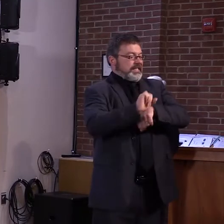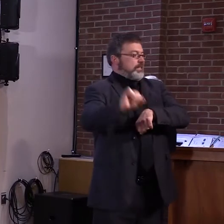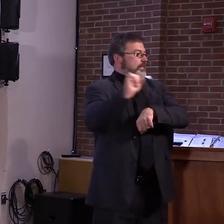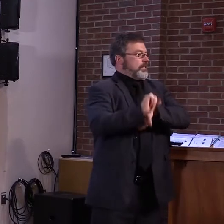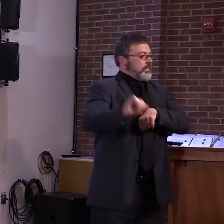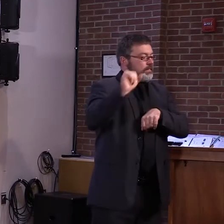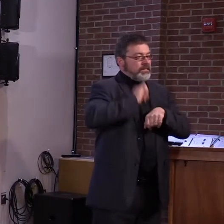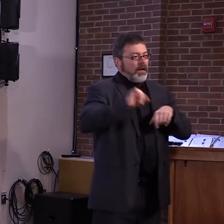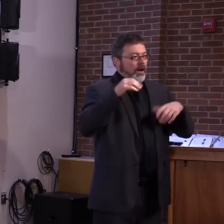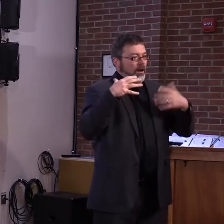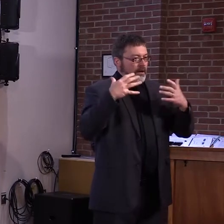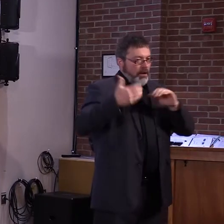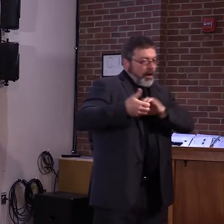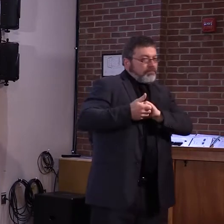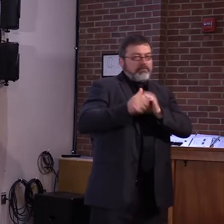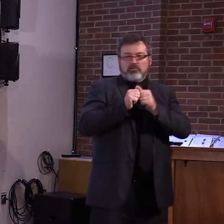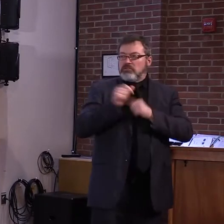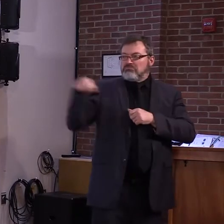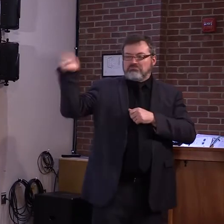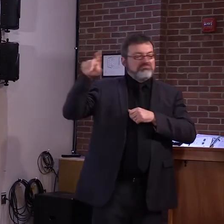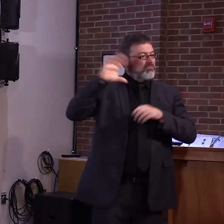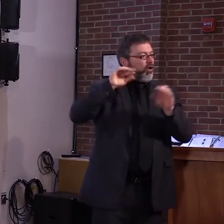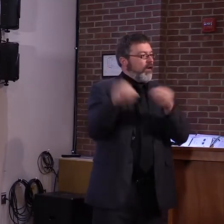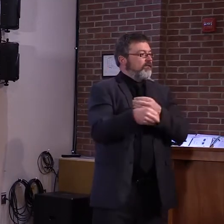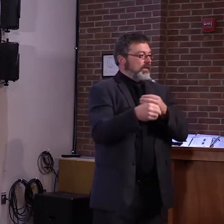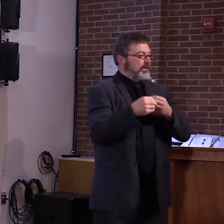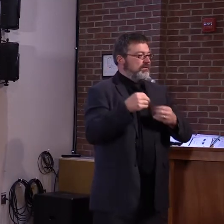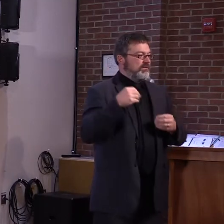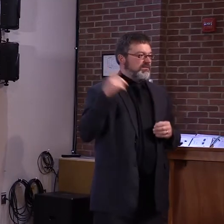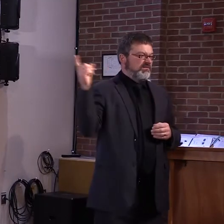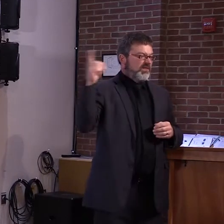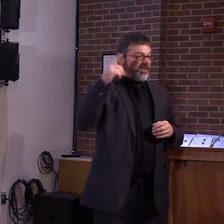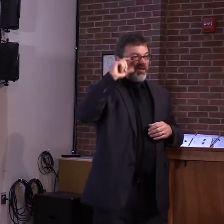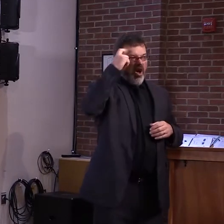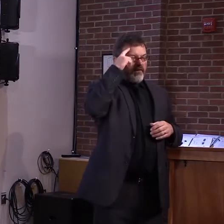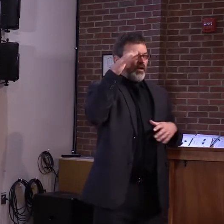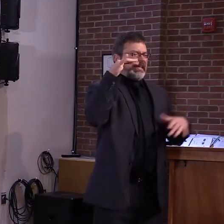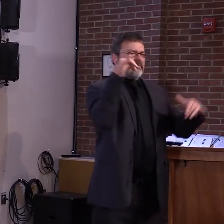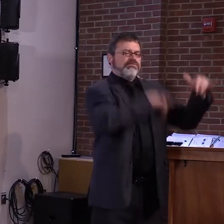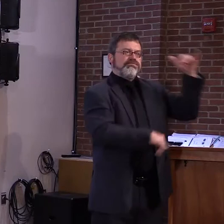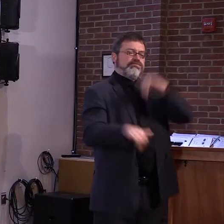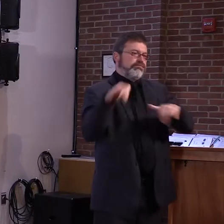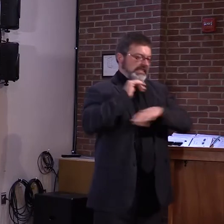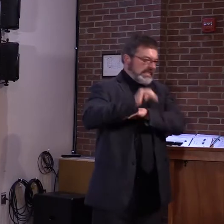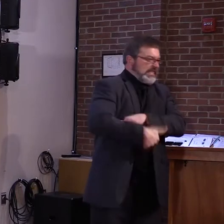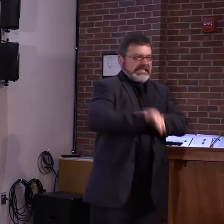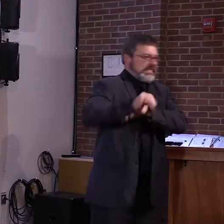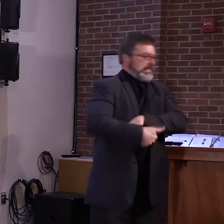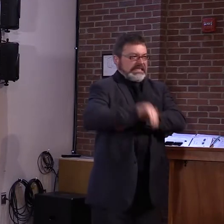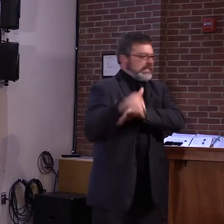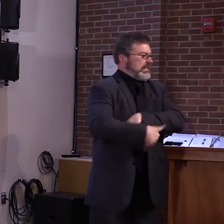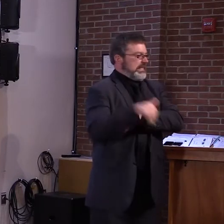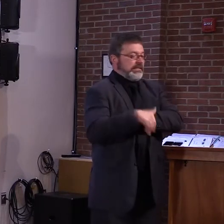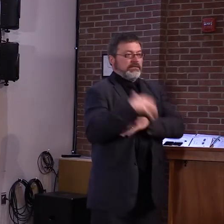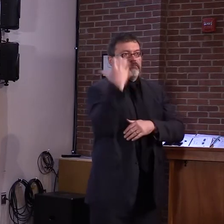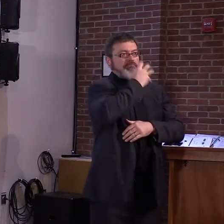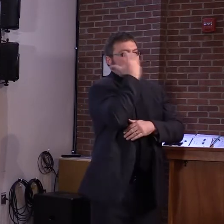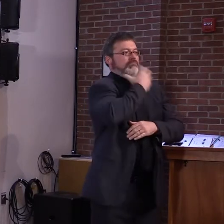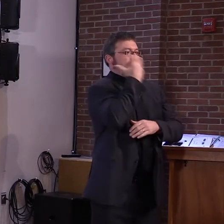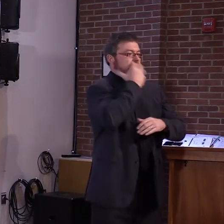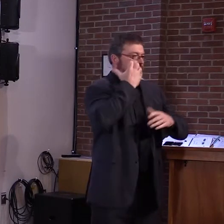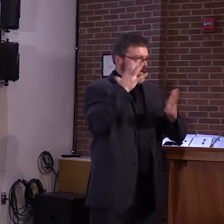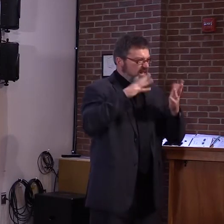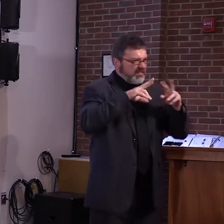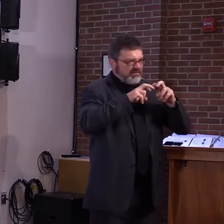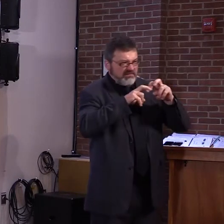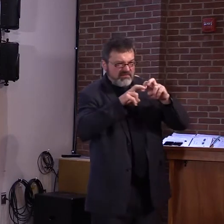department who have been working ridiculous hours since this pandemic started, stepping up to investigate every cluster and outbreak